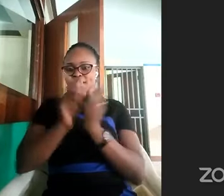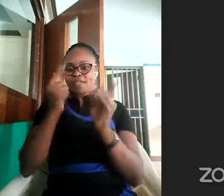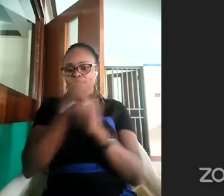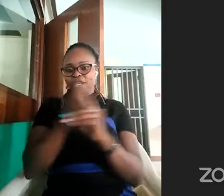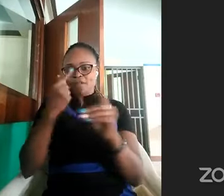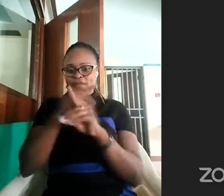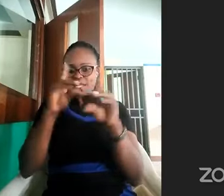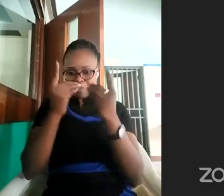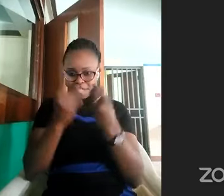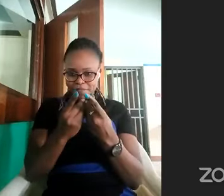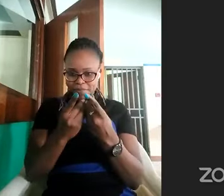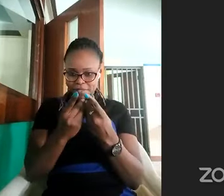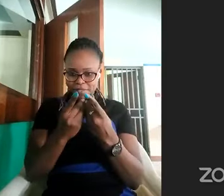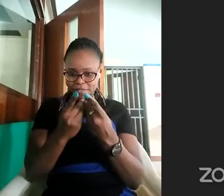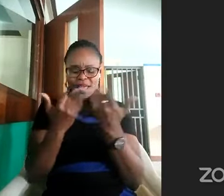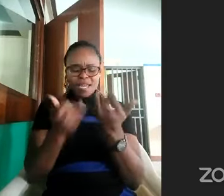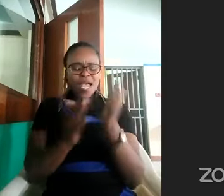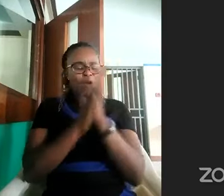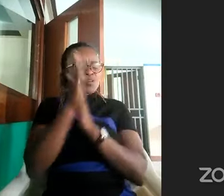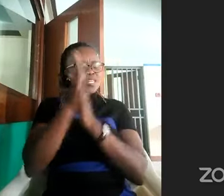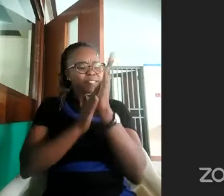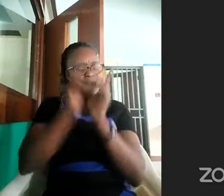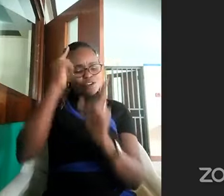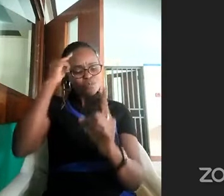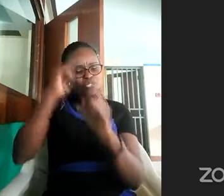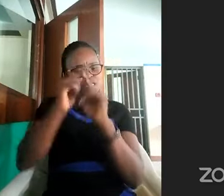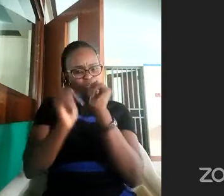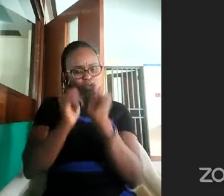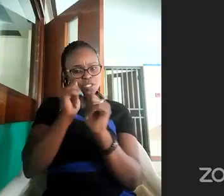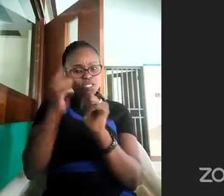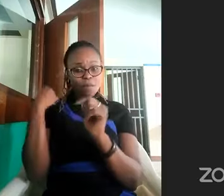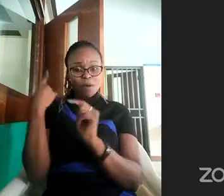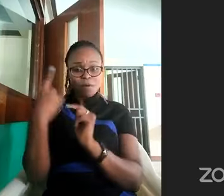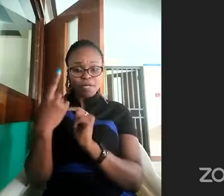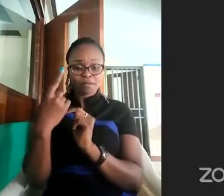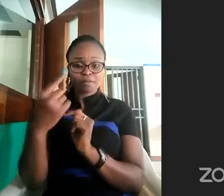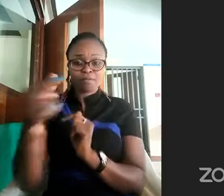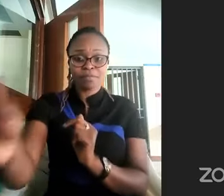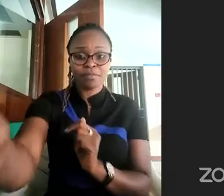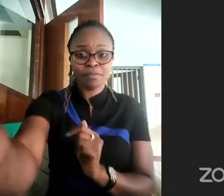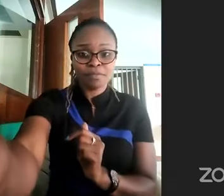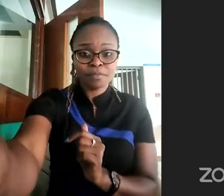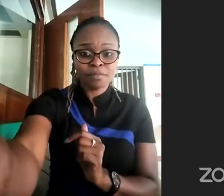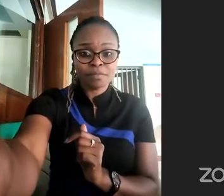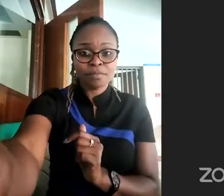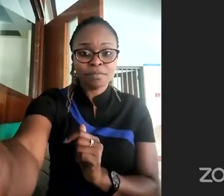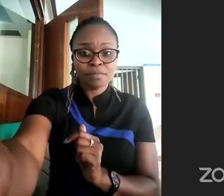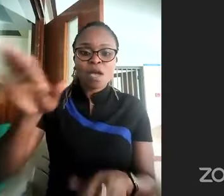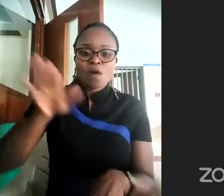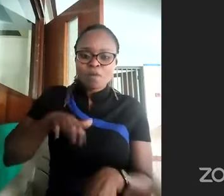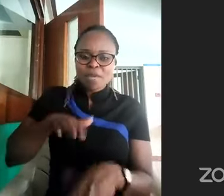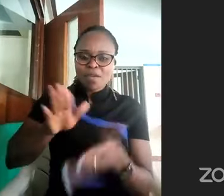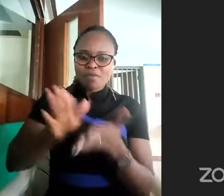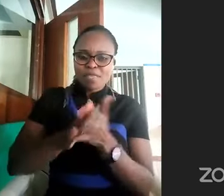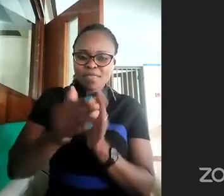desired outcomes for today is one, the number of women with disabilities in Kenya exercising their fundamental